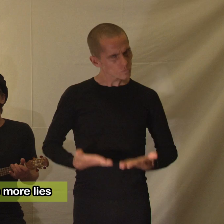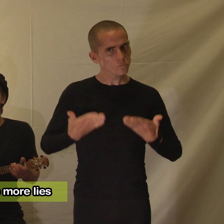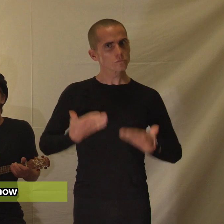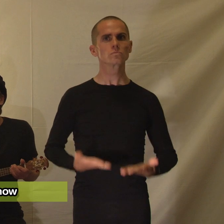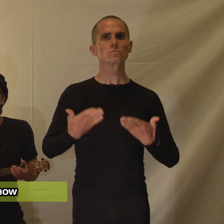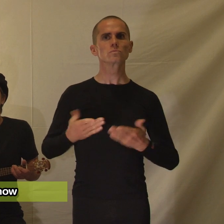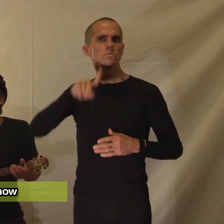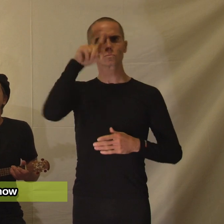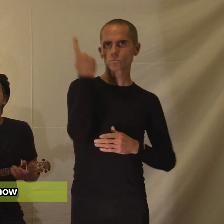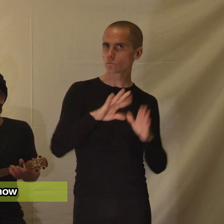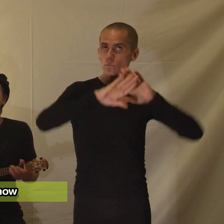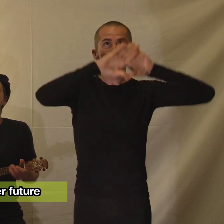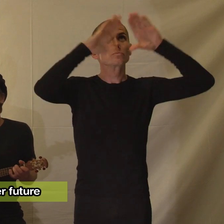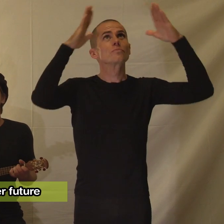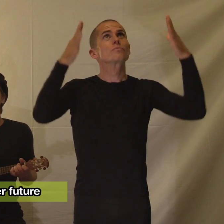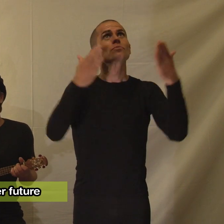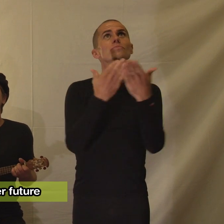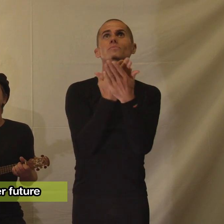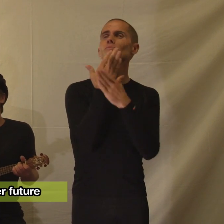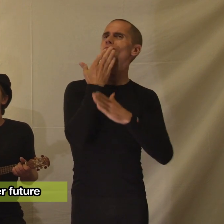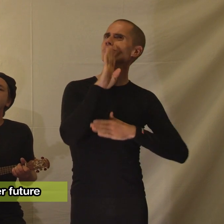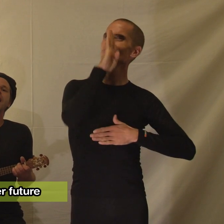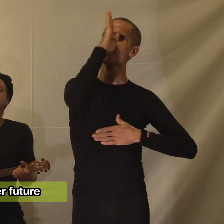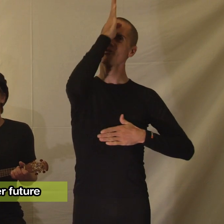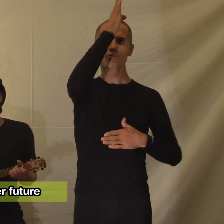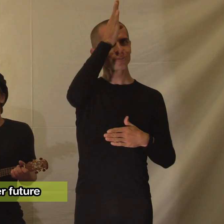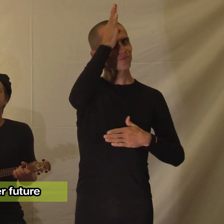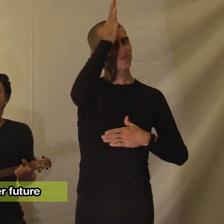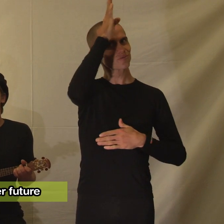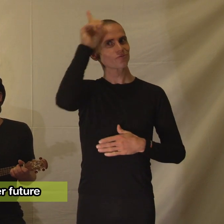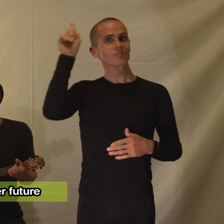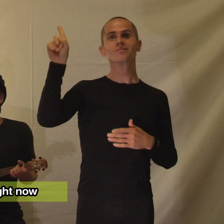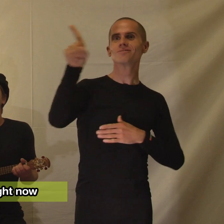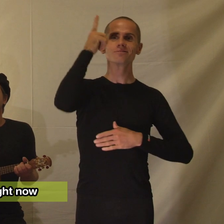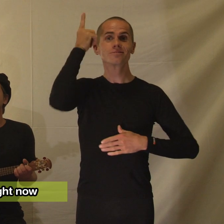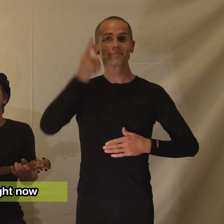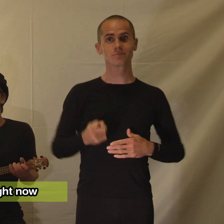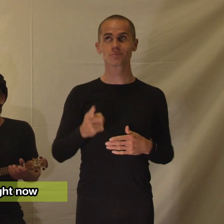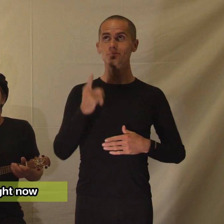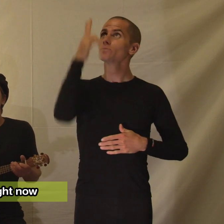it now, now, now. We need to build a better future.